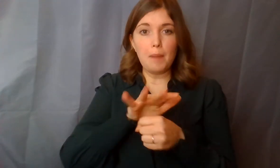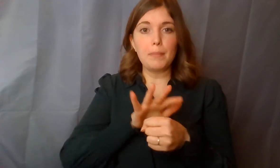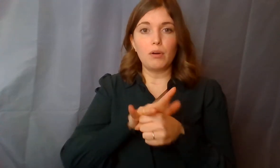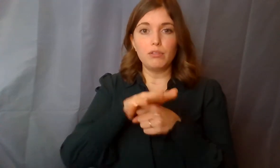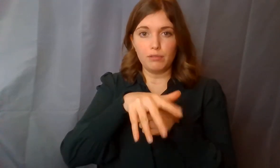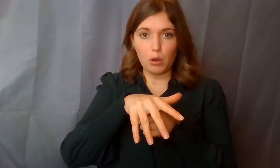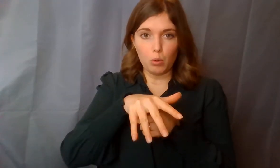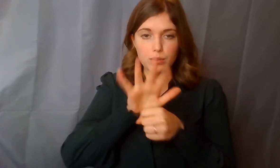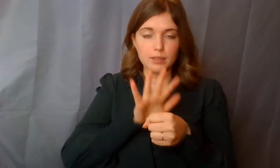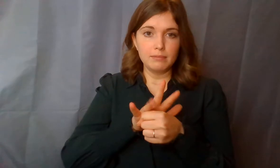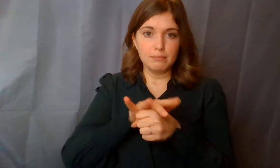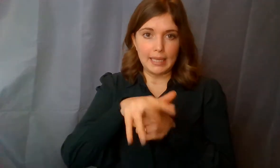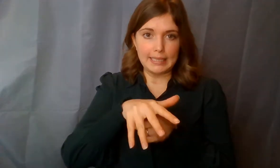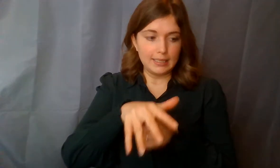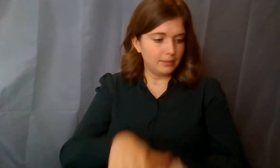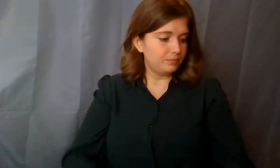cup overflows. Plenty.